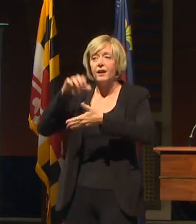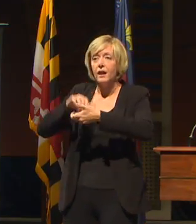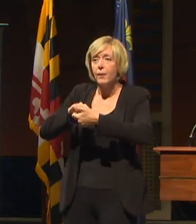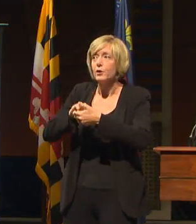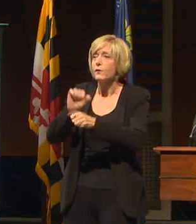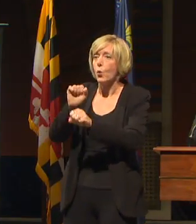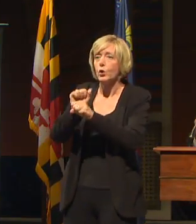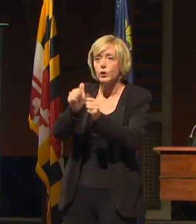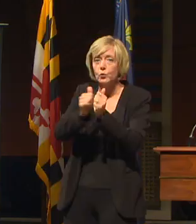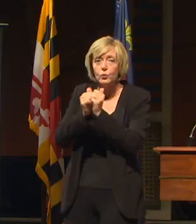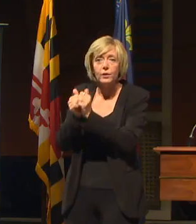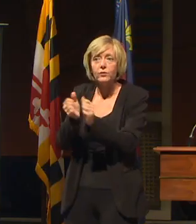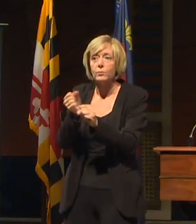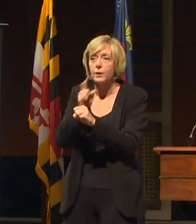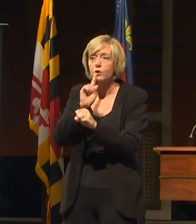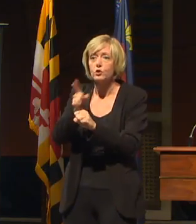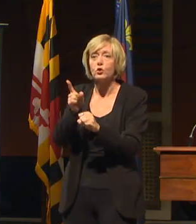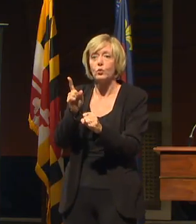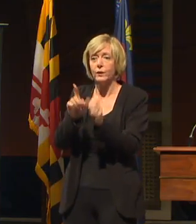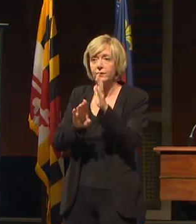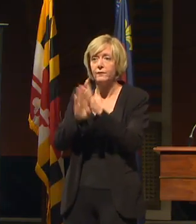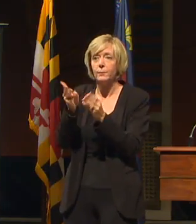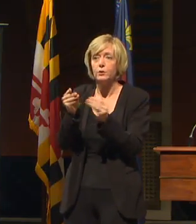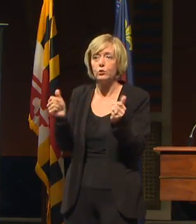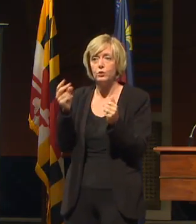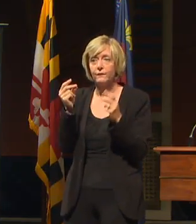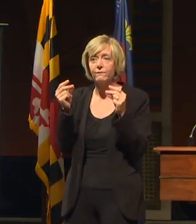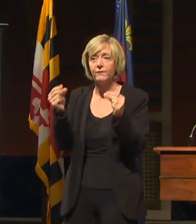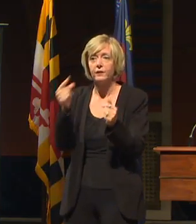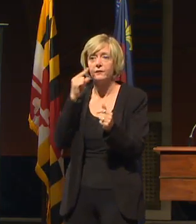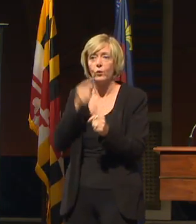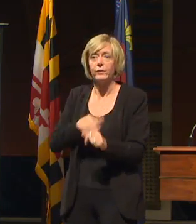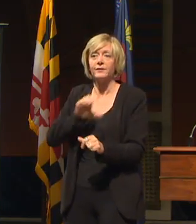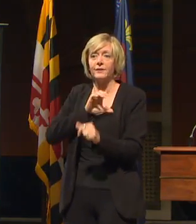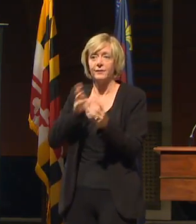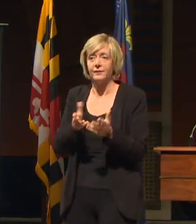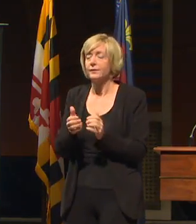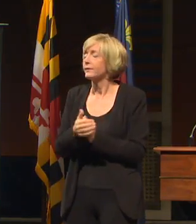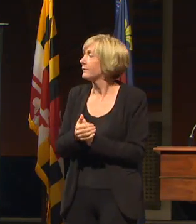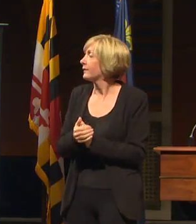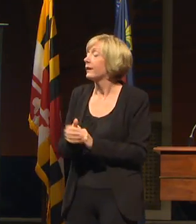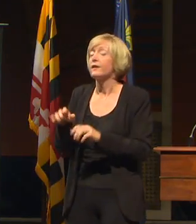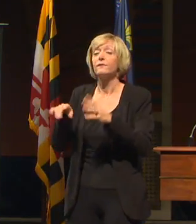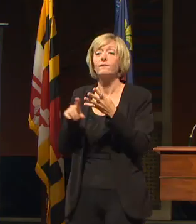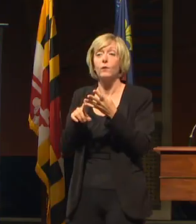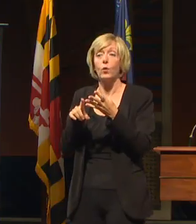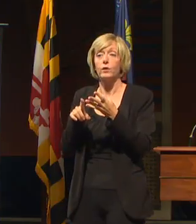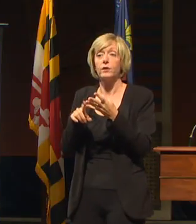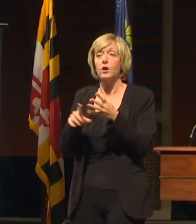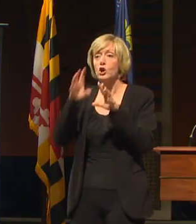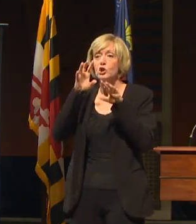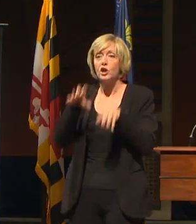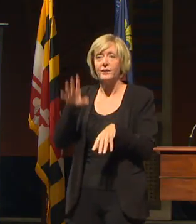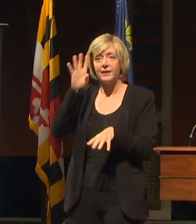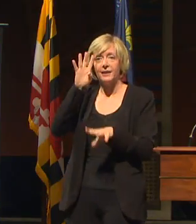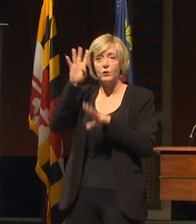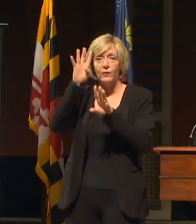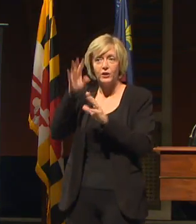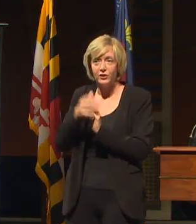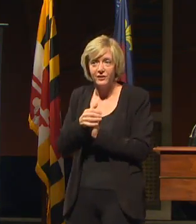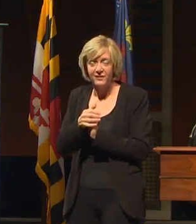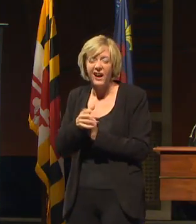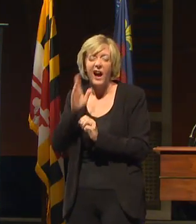working together so that we can bring this solution to the citizens as quickly as possible. And fourth, shockingly innovative. I'm going to touch